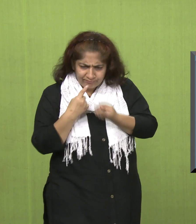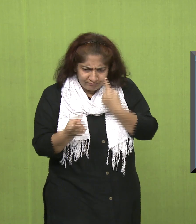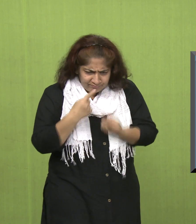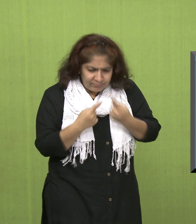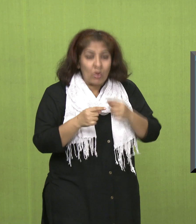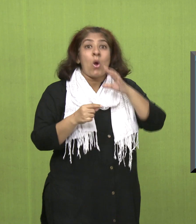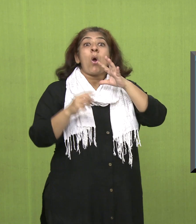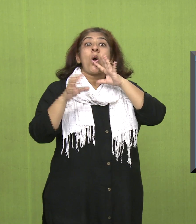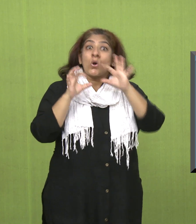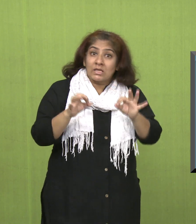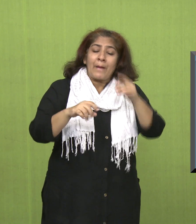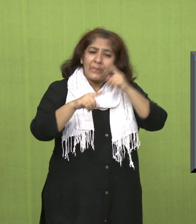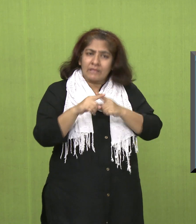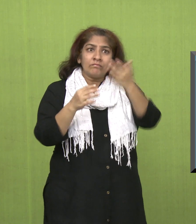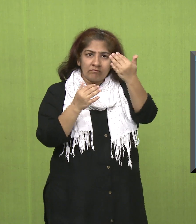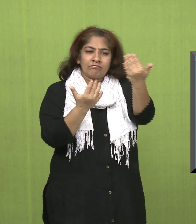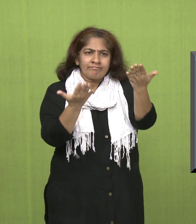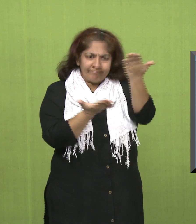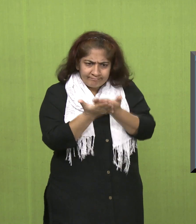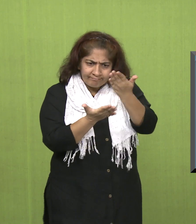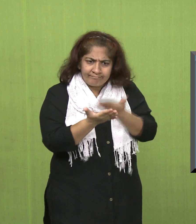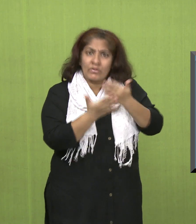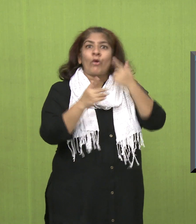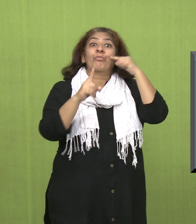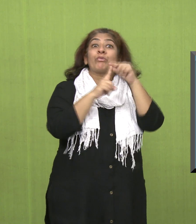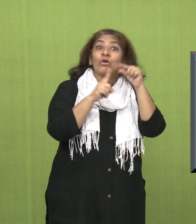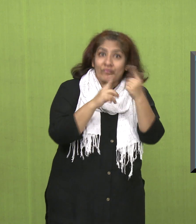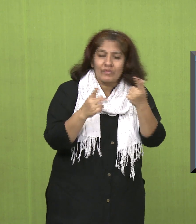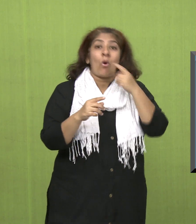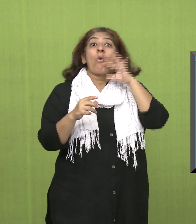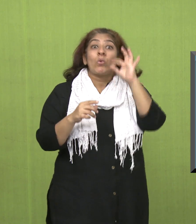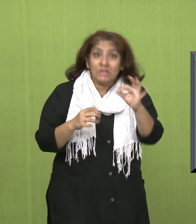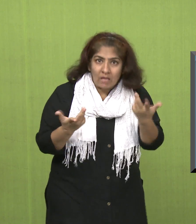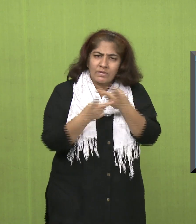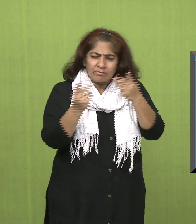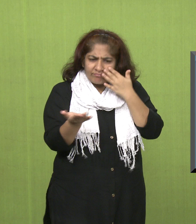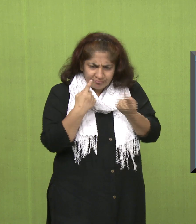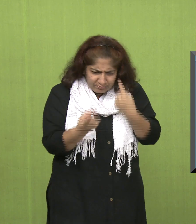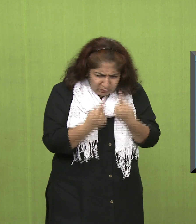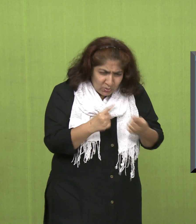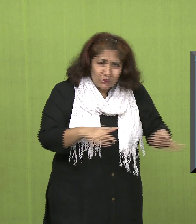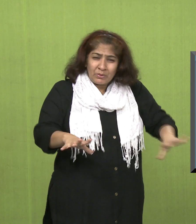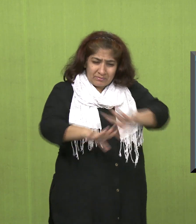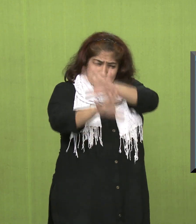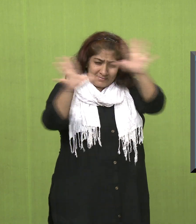experiences, the known people, original certificates and all the proofs and all the documents, they